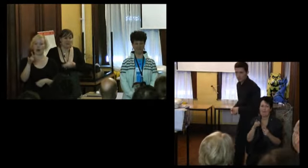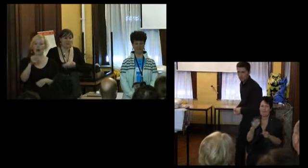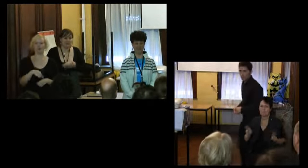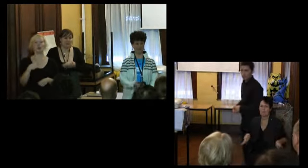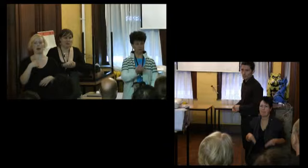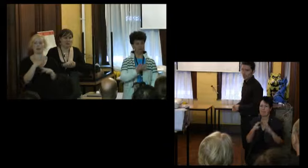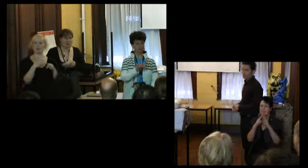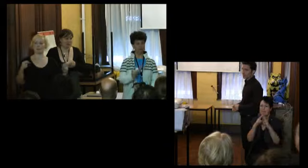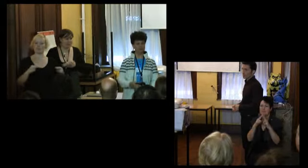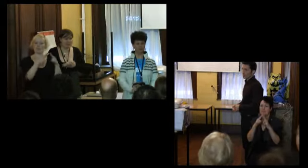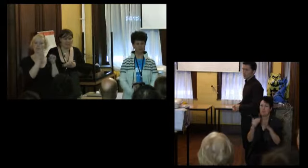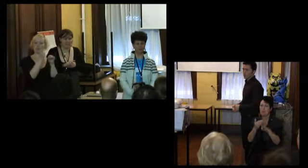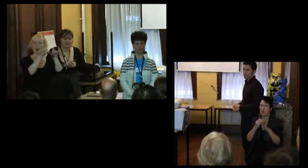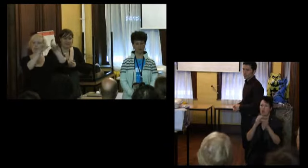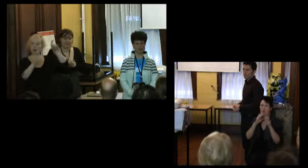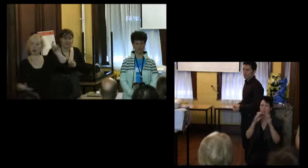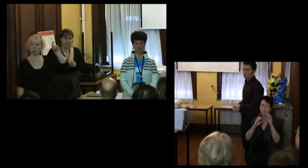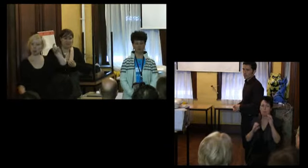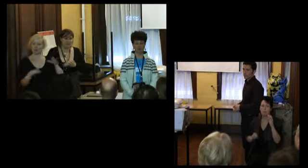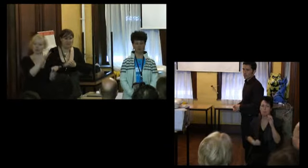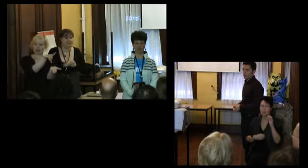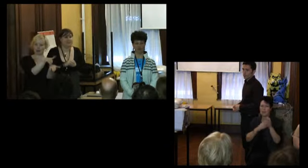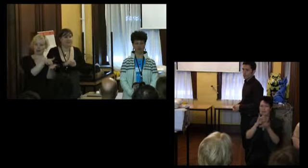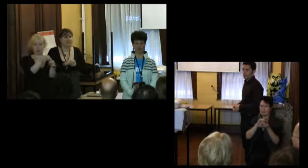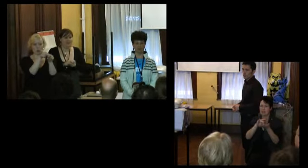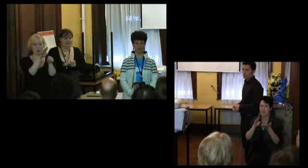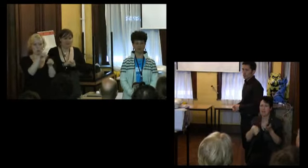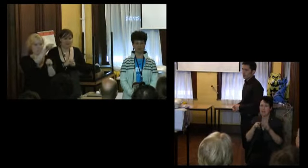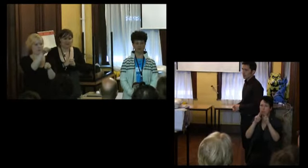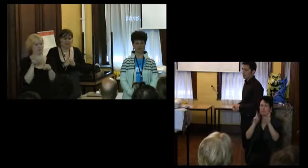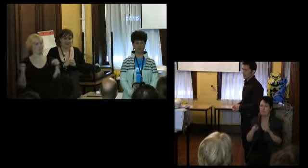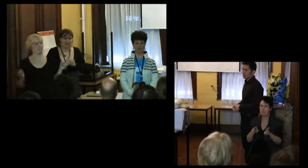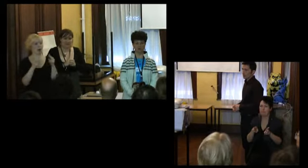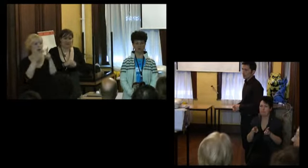Paris. I work at the Pompidou Center, the museum.